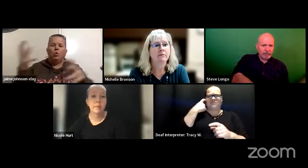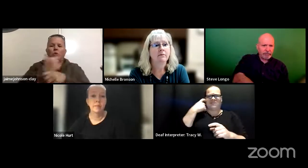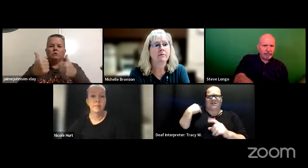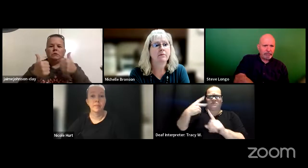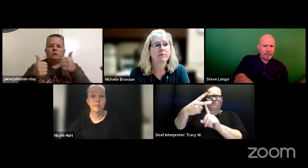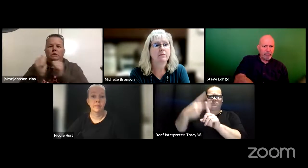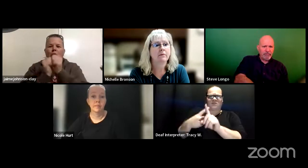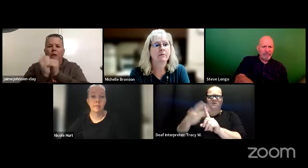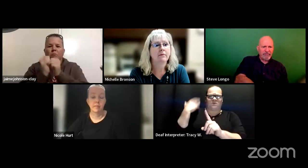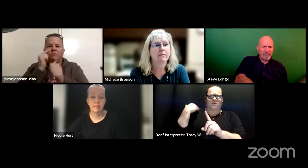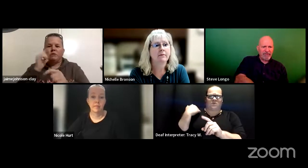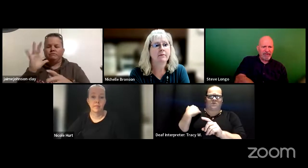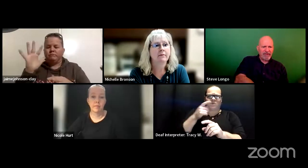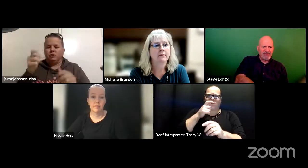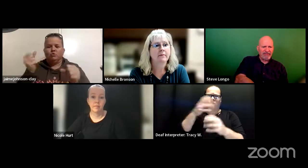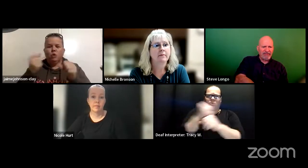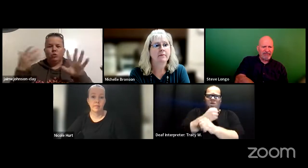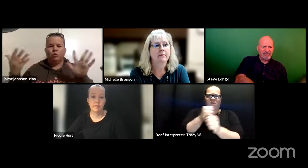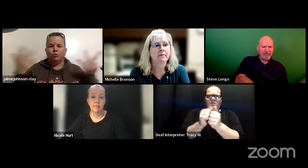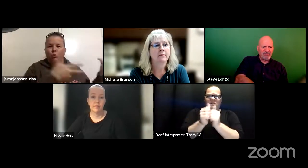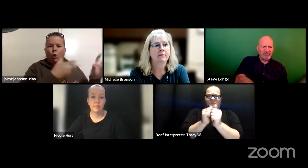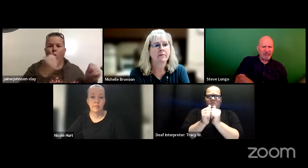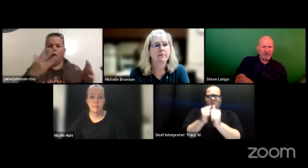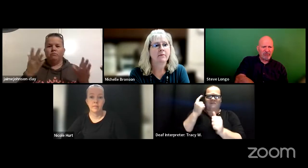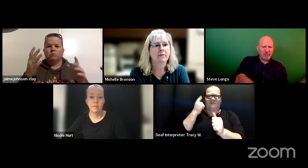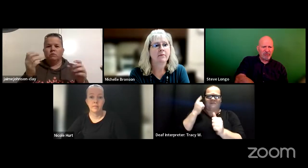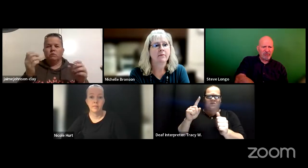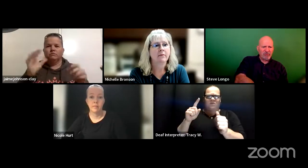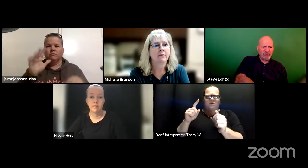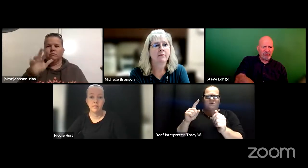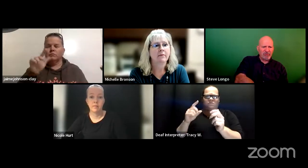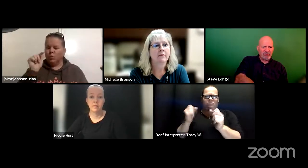Jamie is saying, I remember 2 months ago, there was a